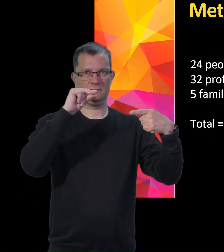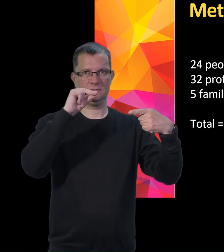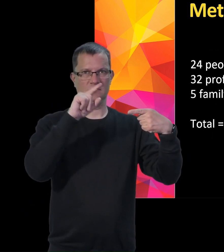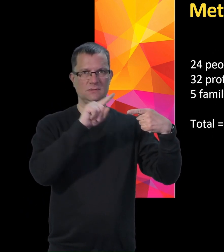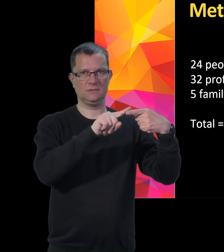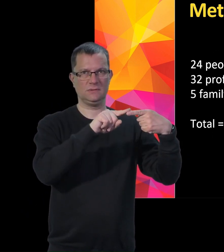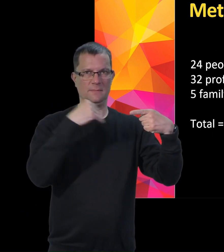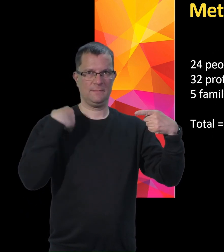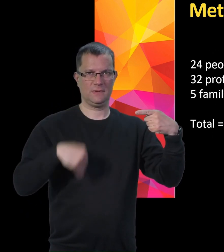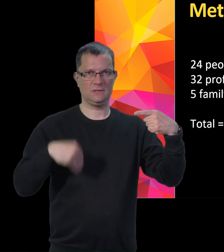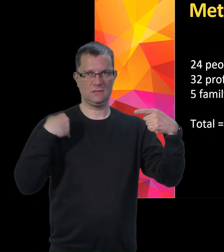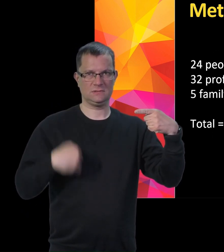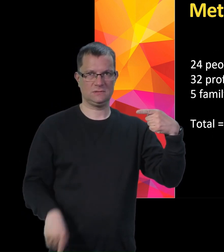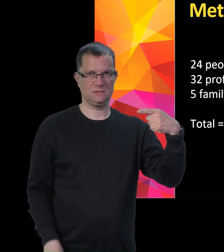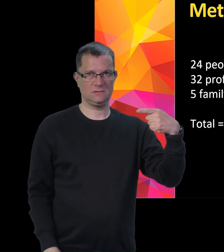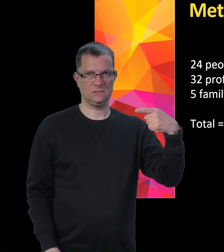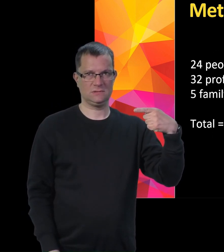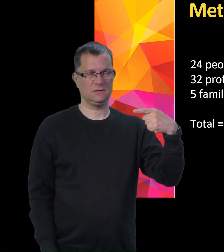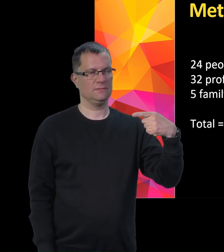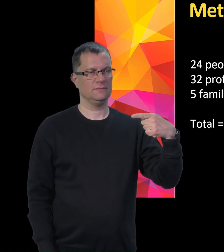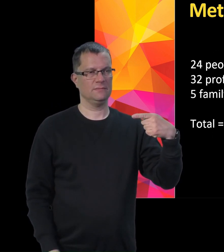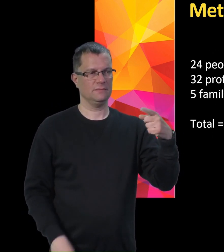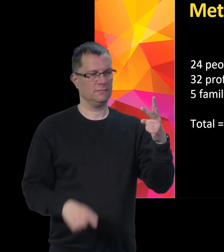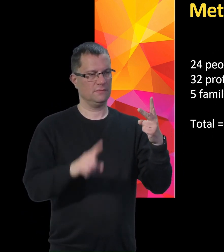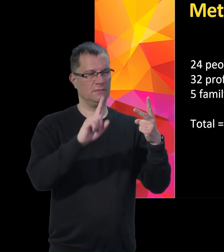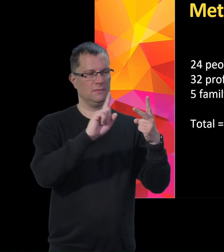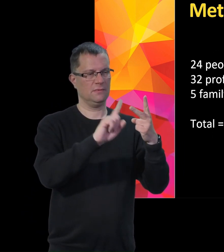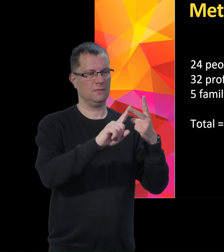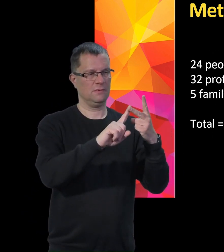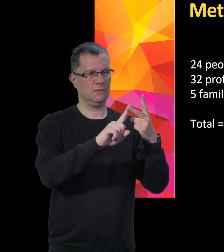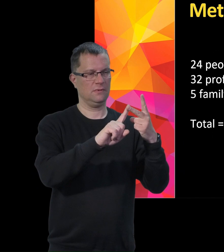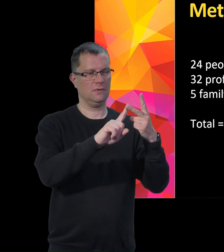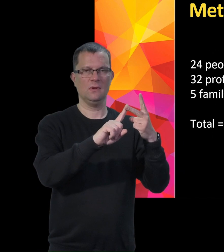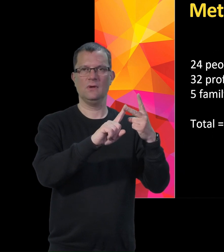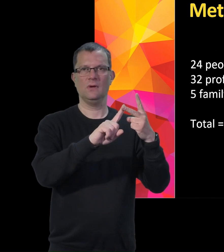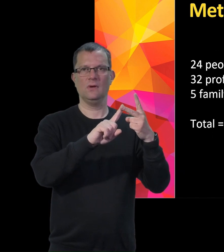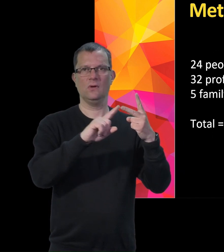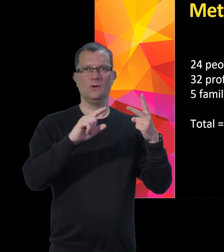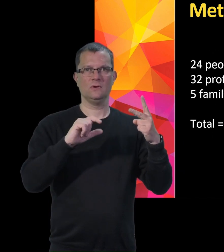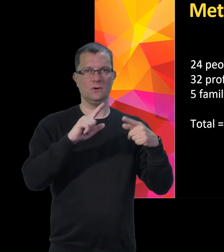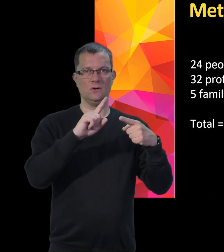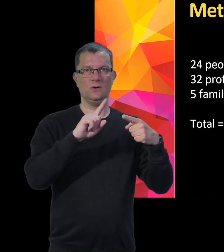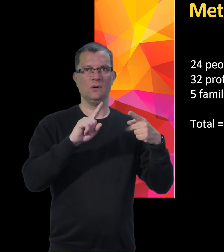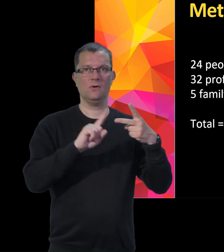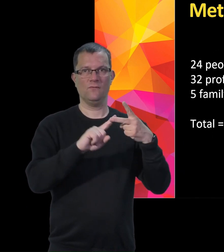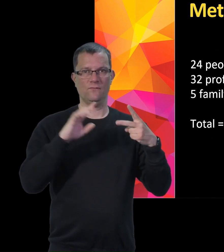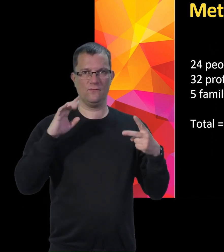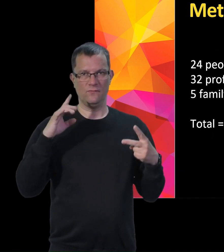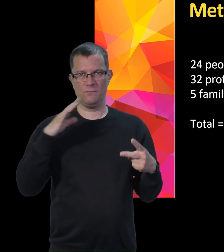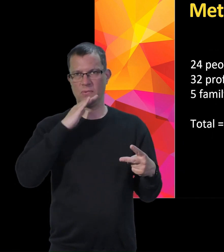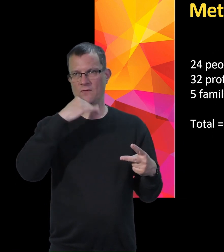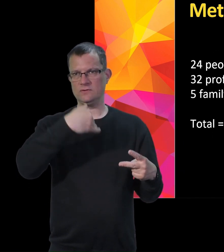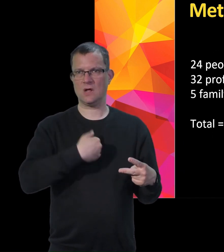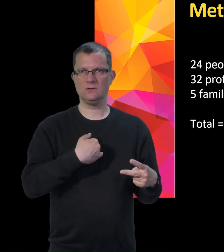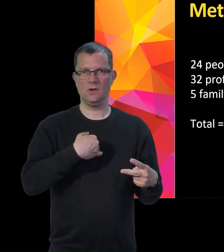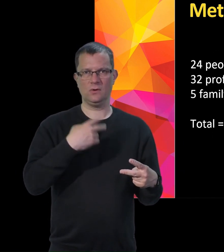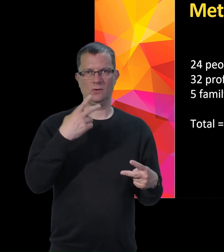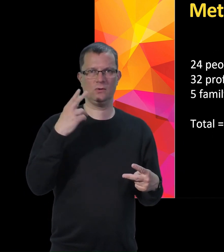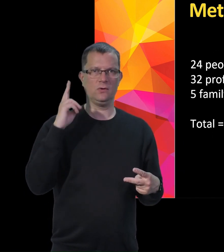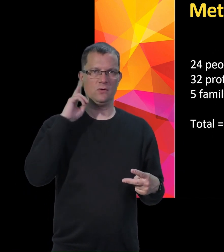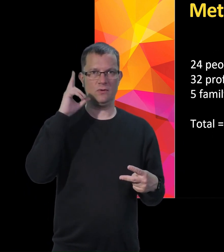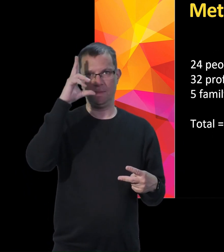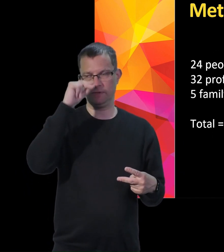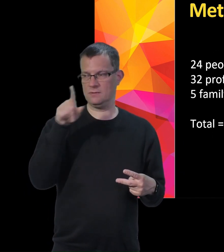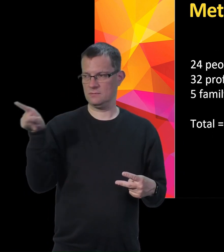versions. First one for deafblind people who could fill it out themselves. Second version was for